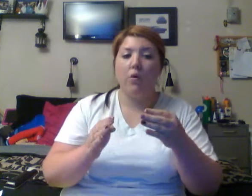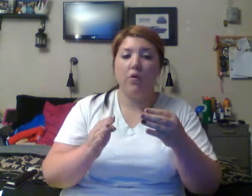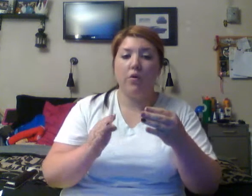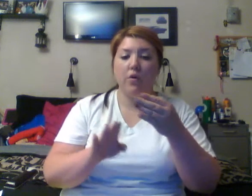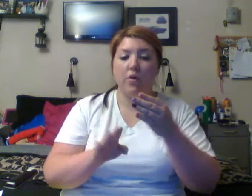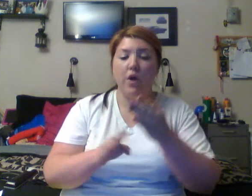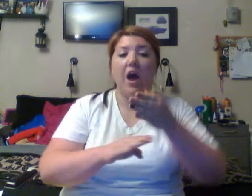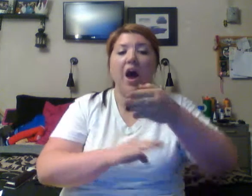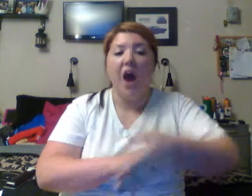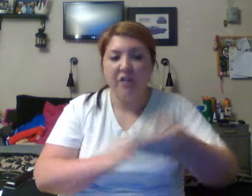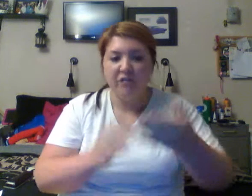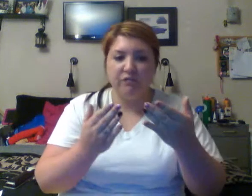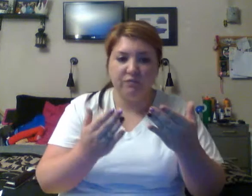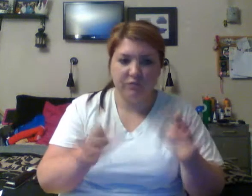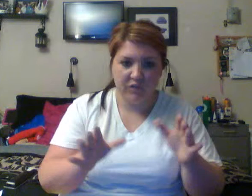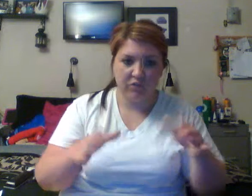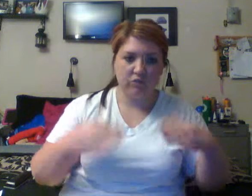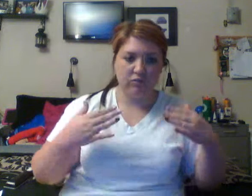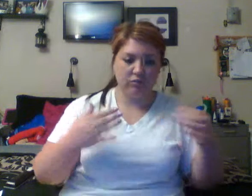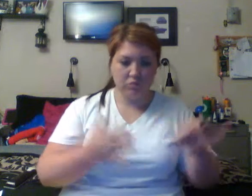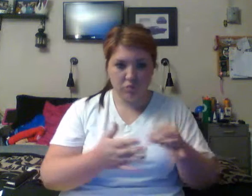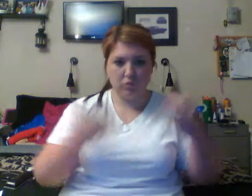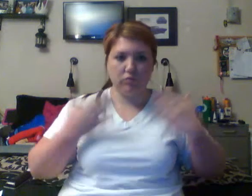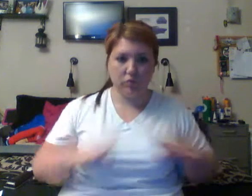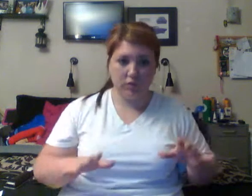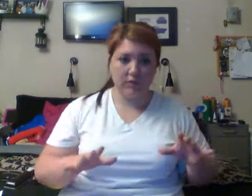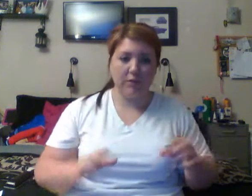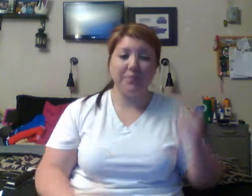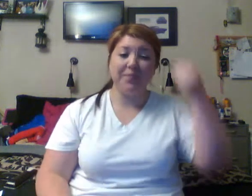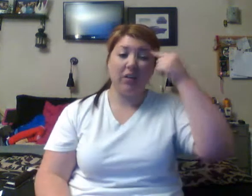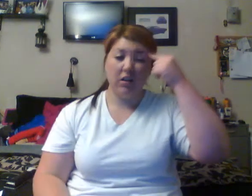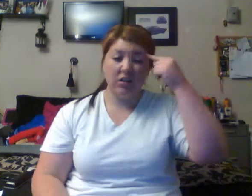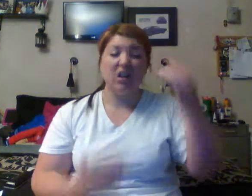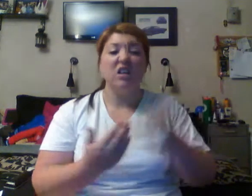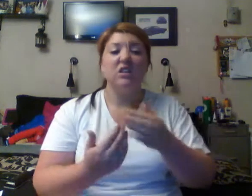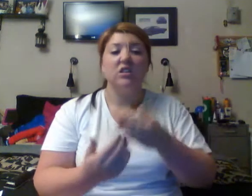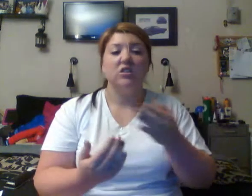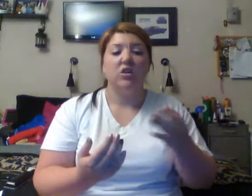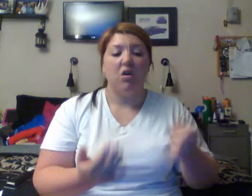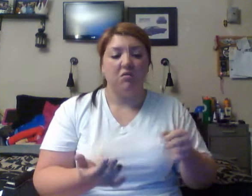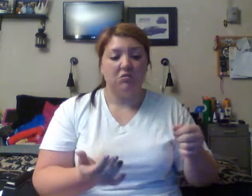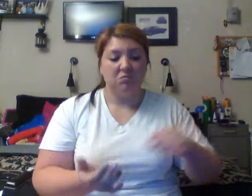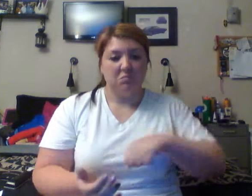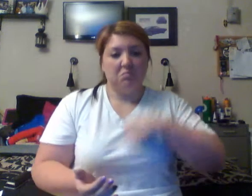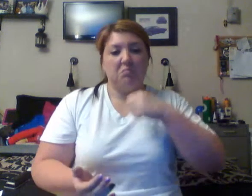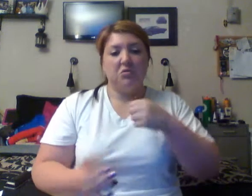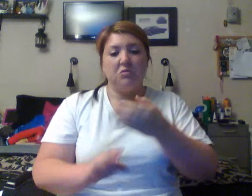probably easier to put the zipper in before you sew the entire garment together because you just have less fabric to work